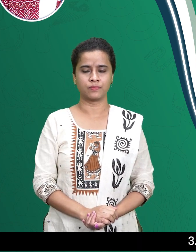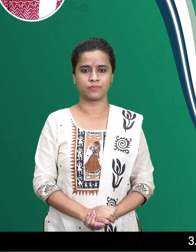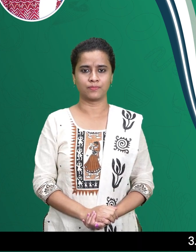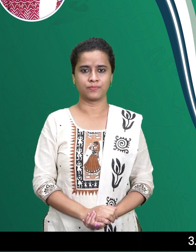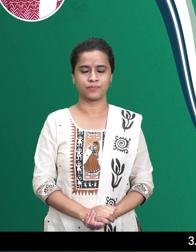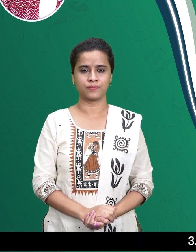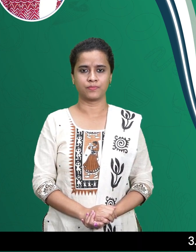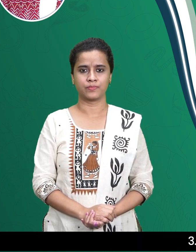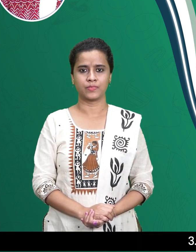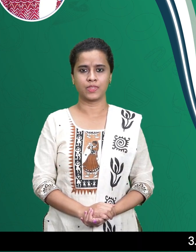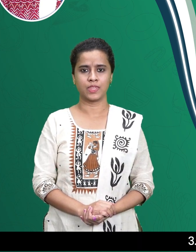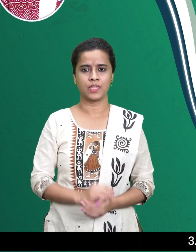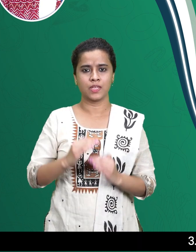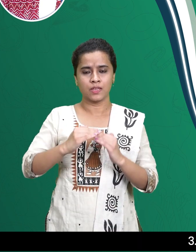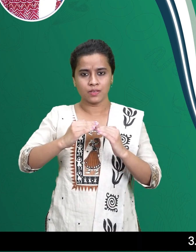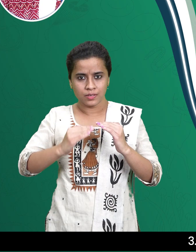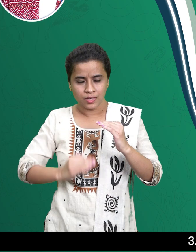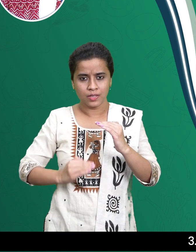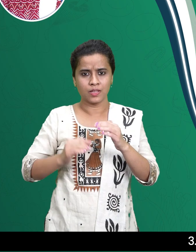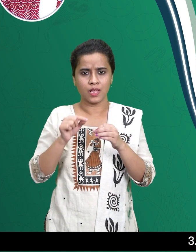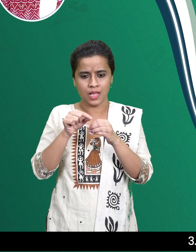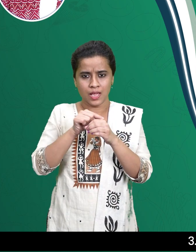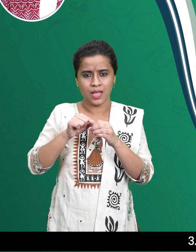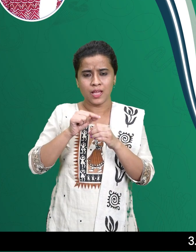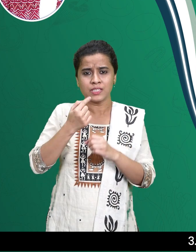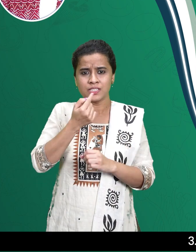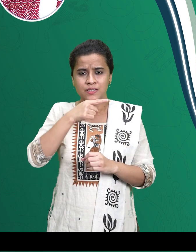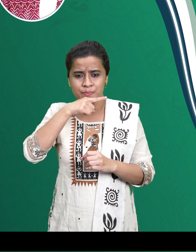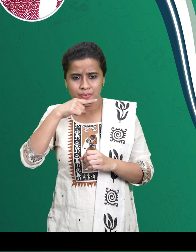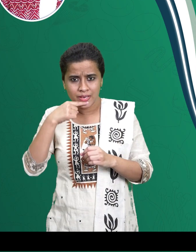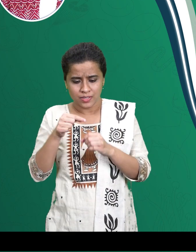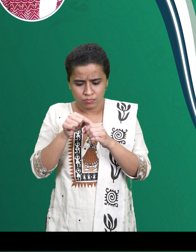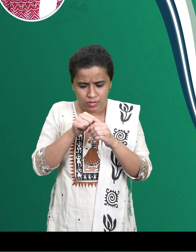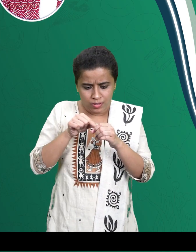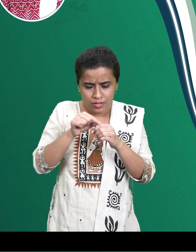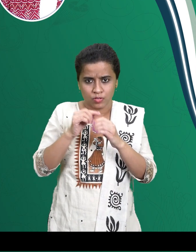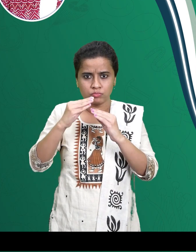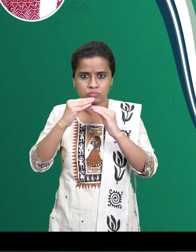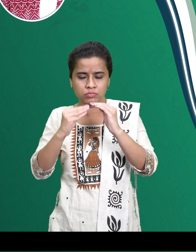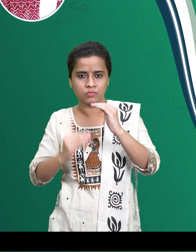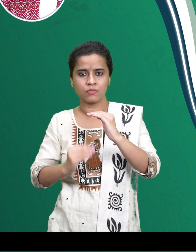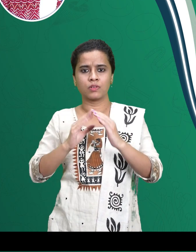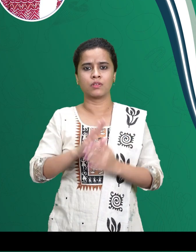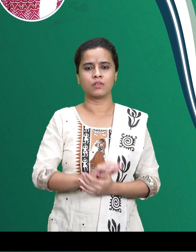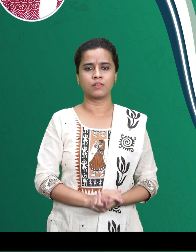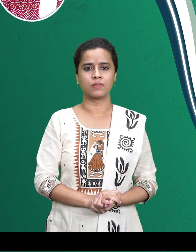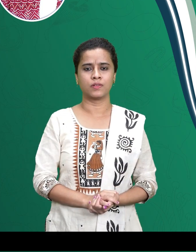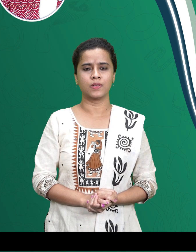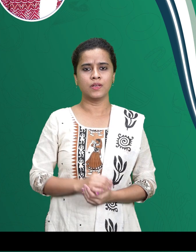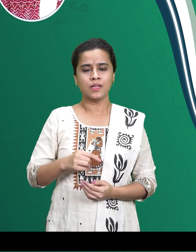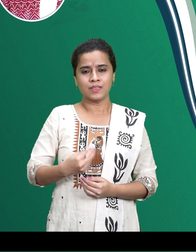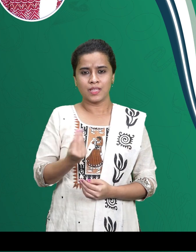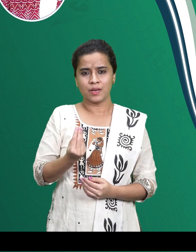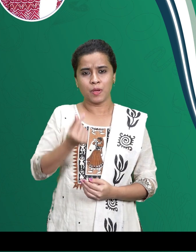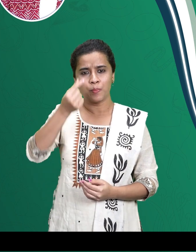Decreens in platelet count. and that may lead to the internal